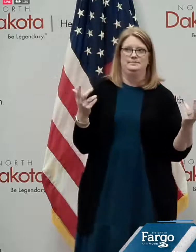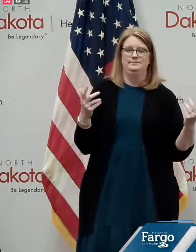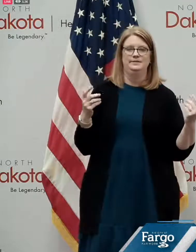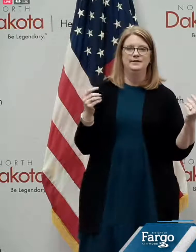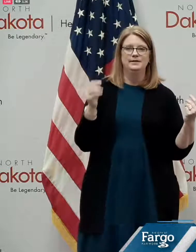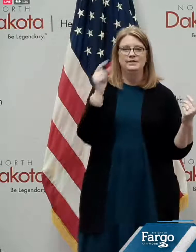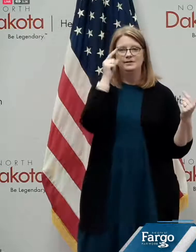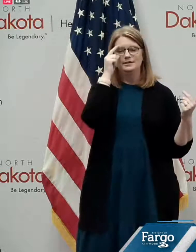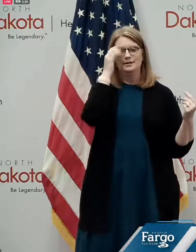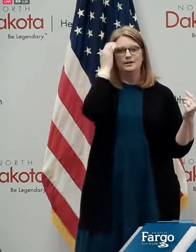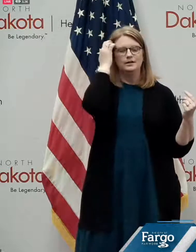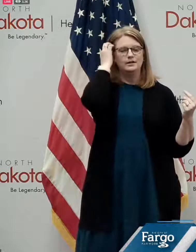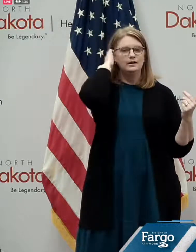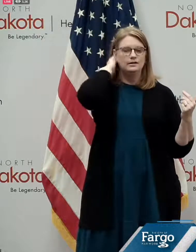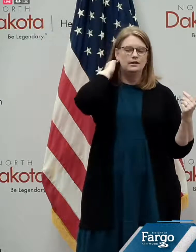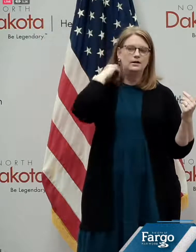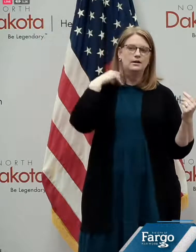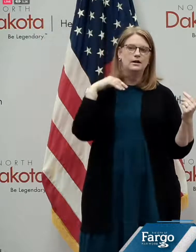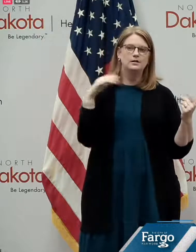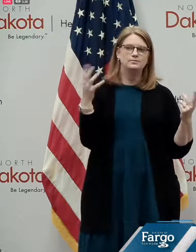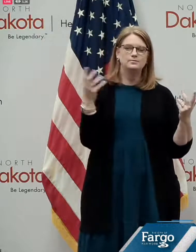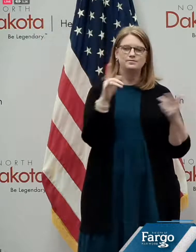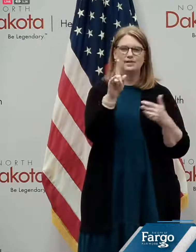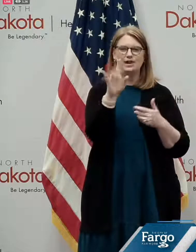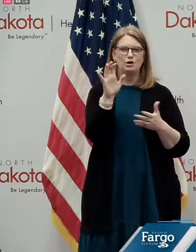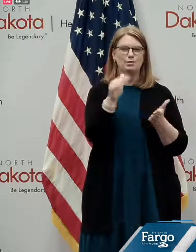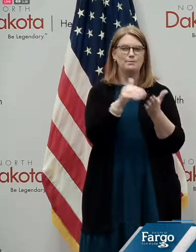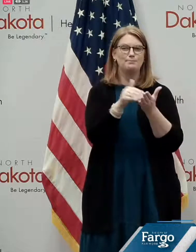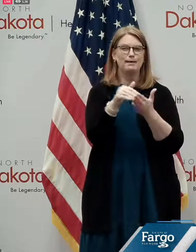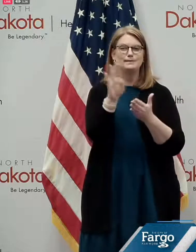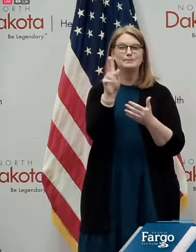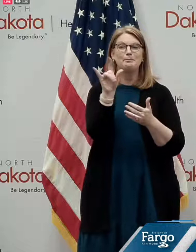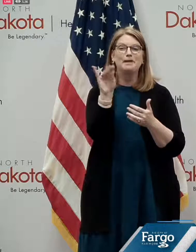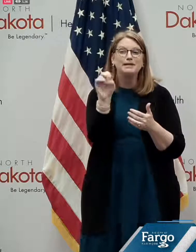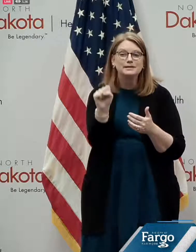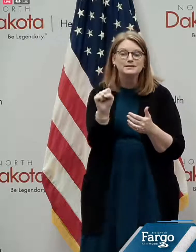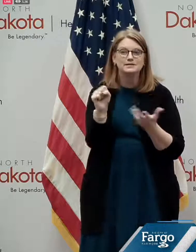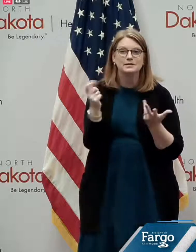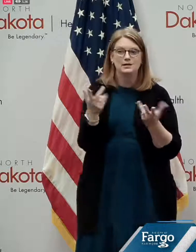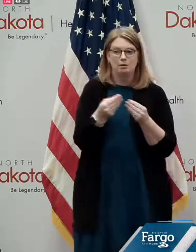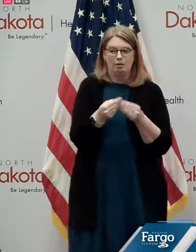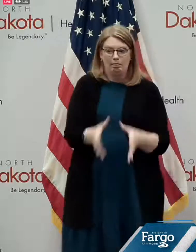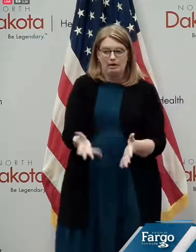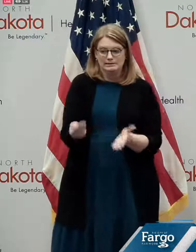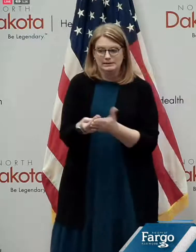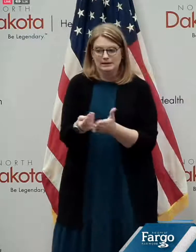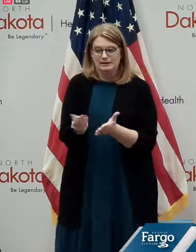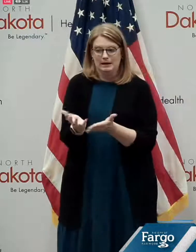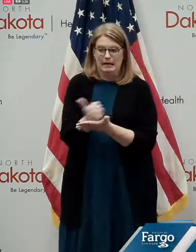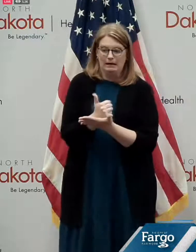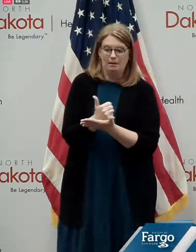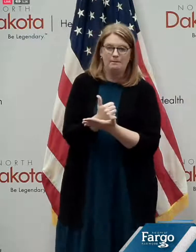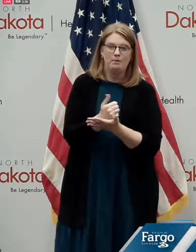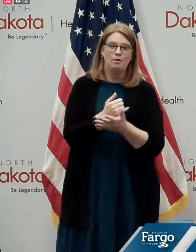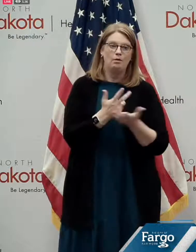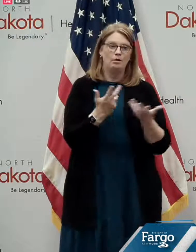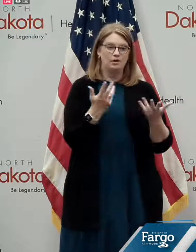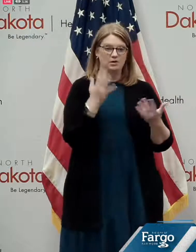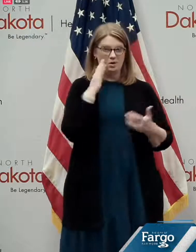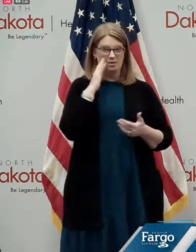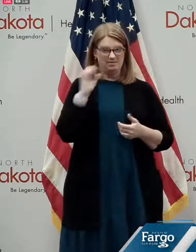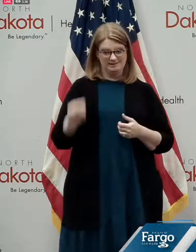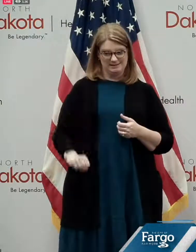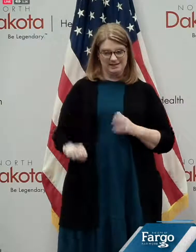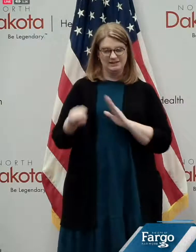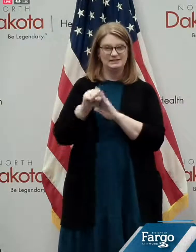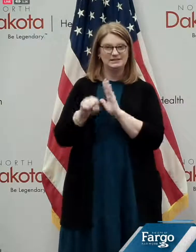what the hundreds of millions and billions that were either lost in income or spent in the southern states right now